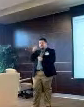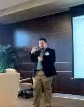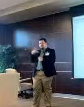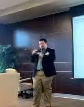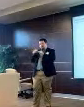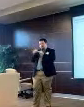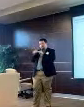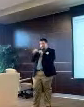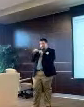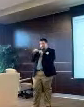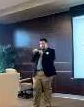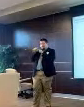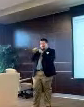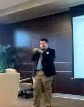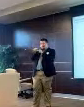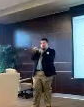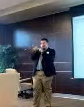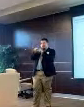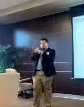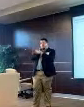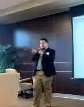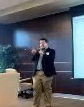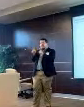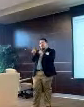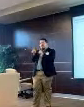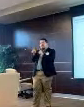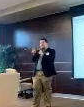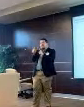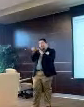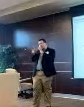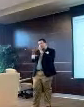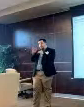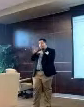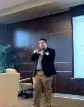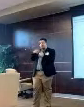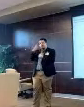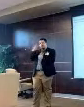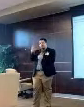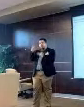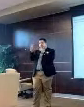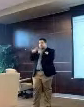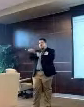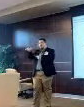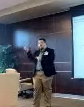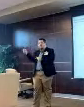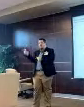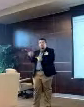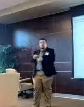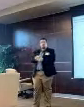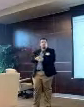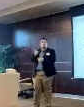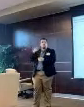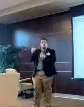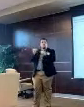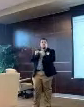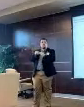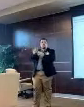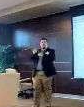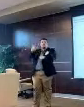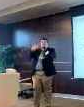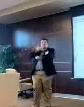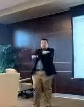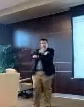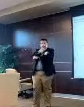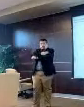to inch up, but still somewhat lower than we would like to see compared to the others, especially. And so the more we can get vaccinated,